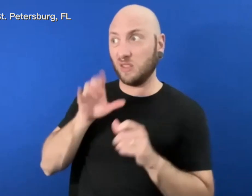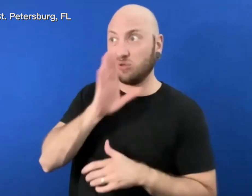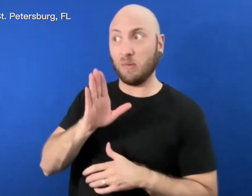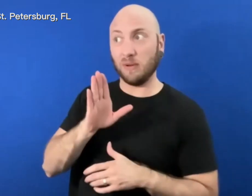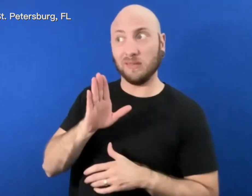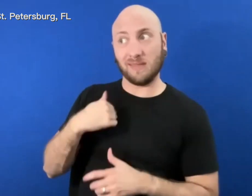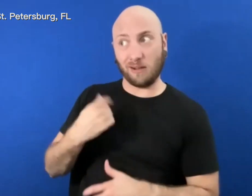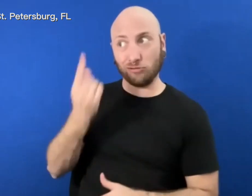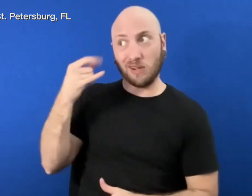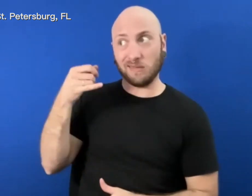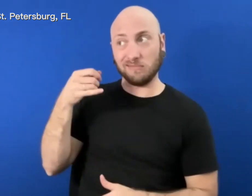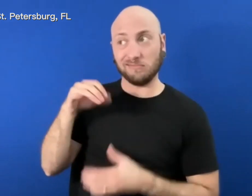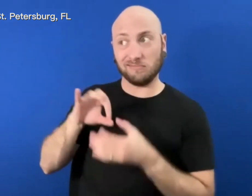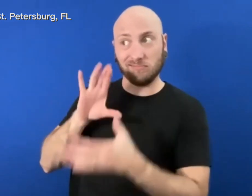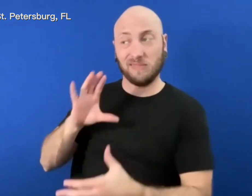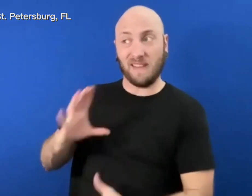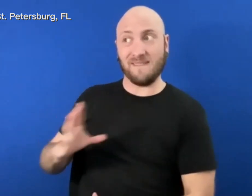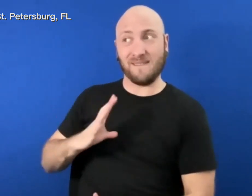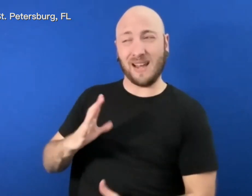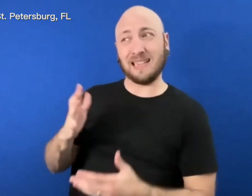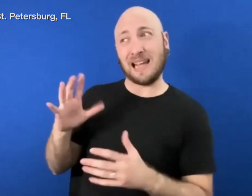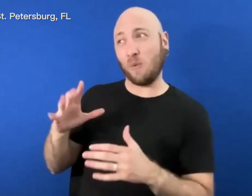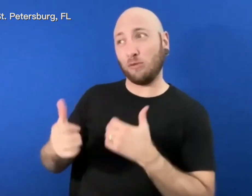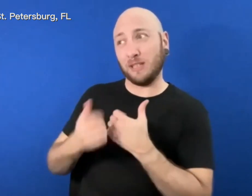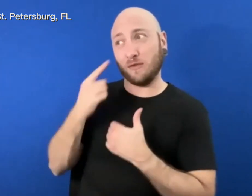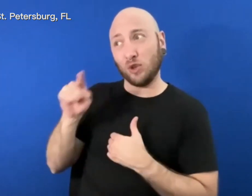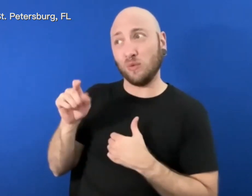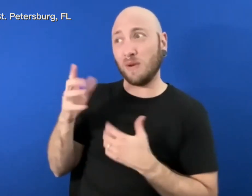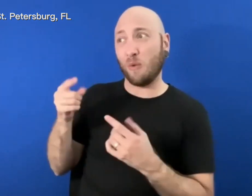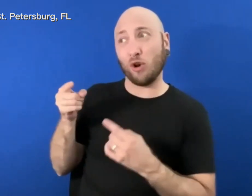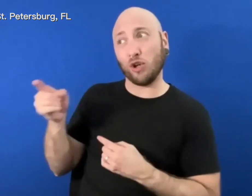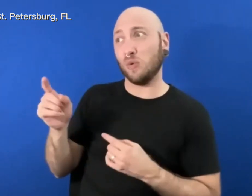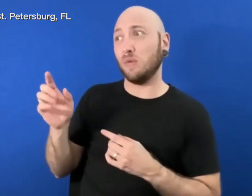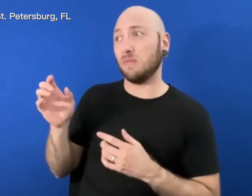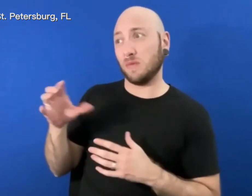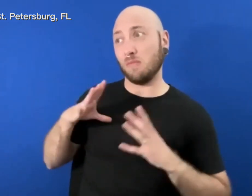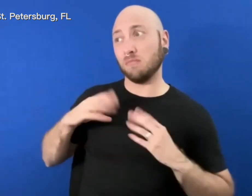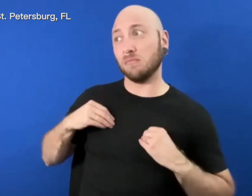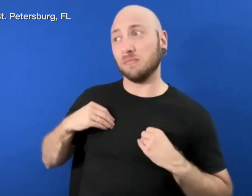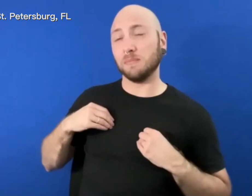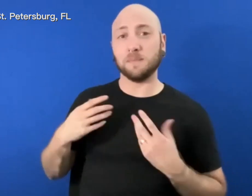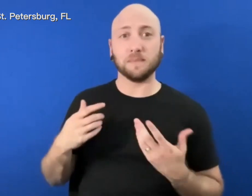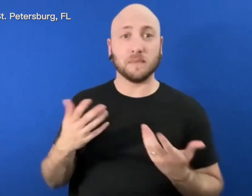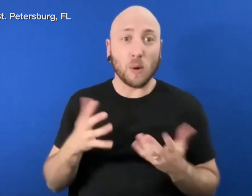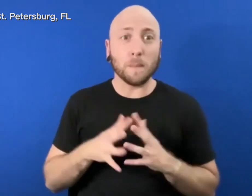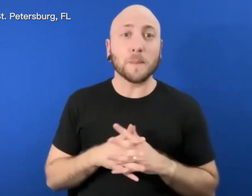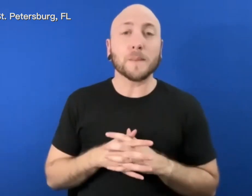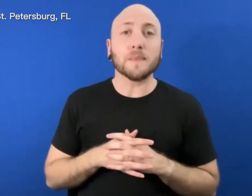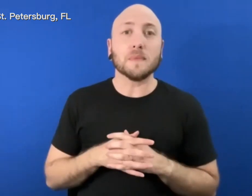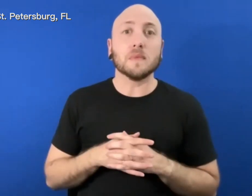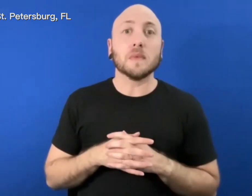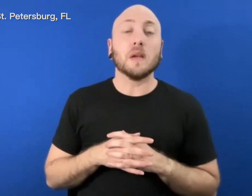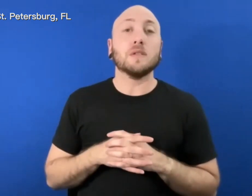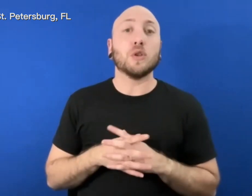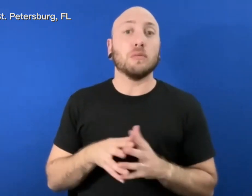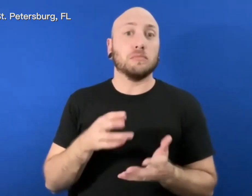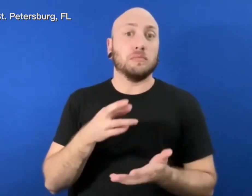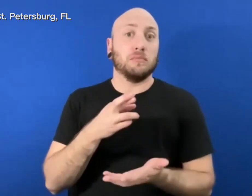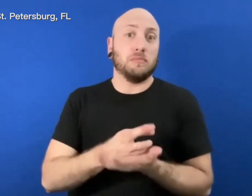losing contact. I don't want you to get hurt anymore either. And I got to treatment center and I was really ready. I